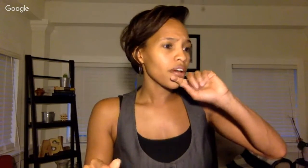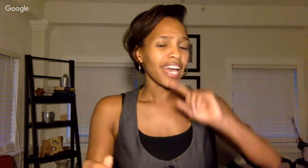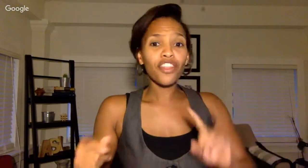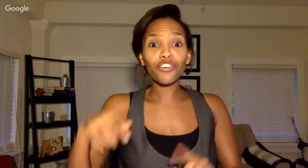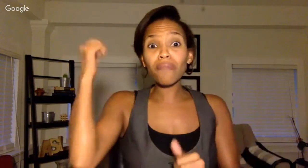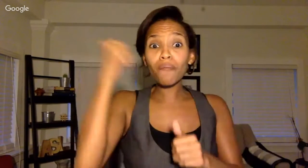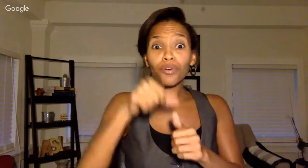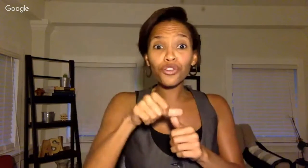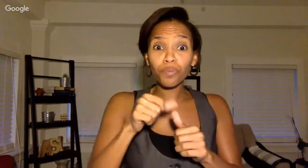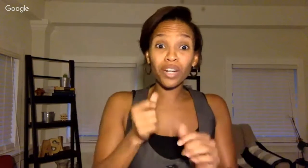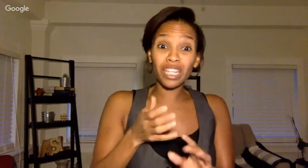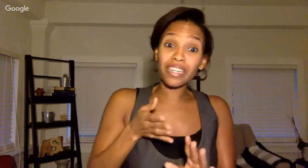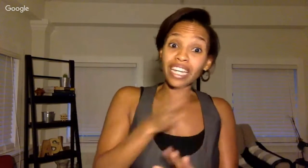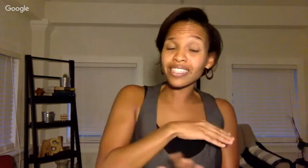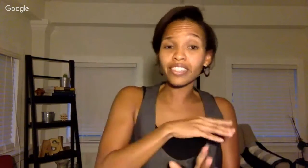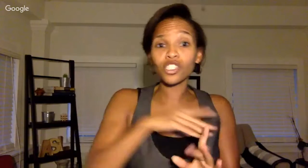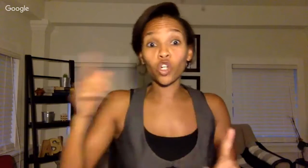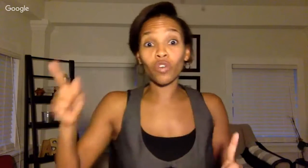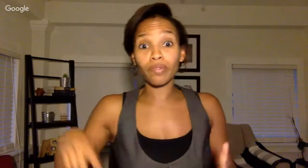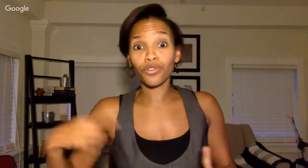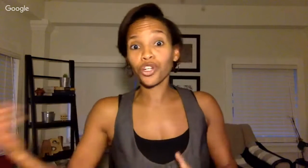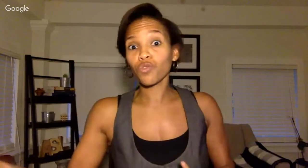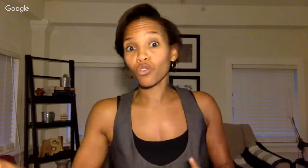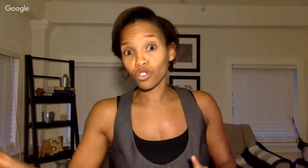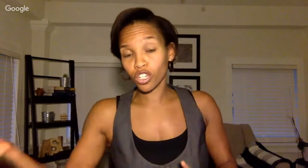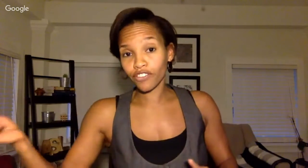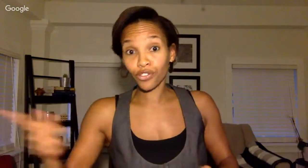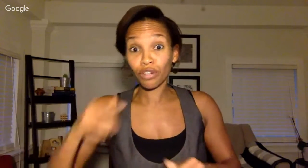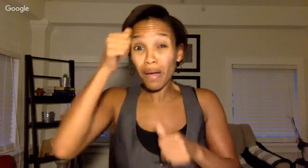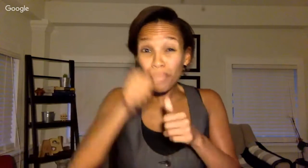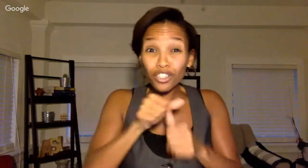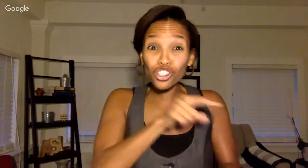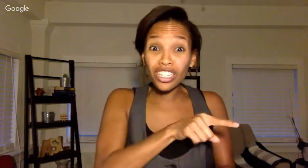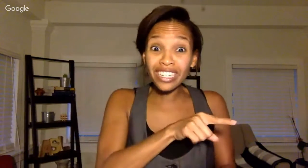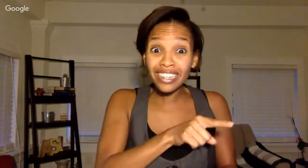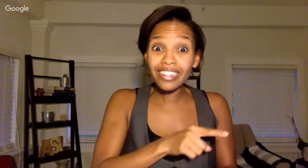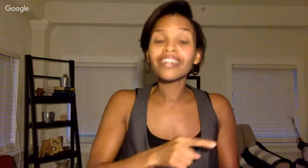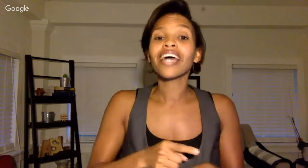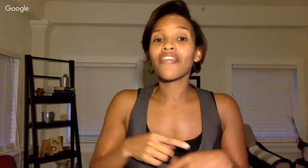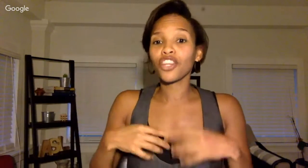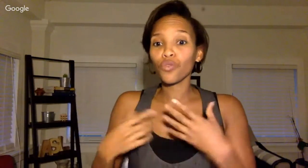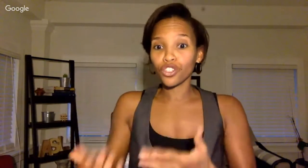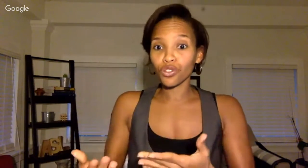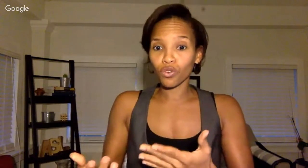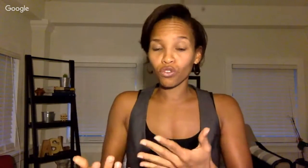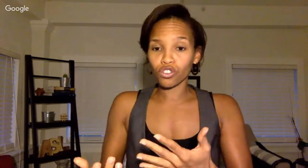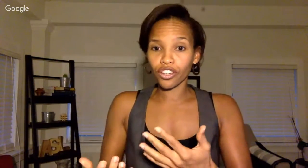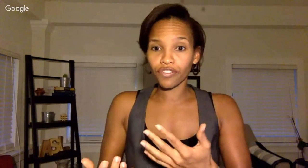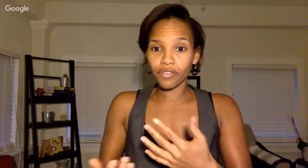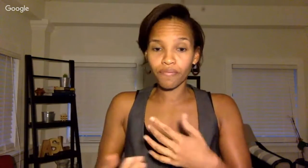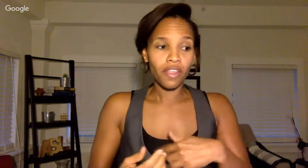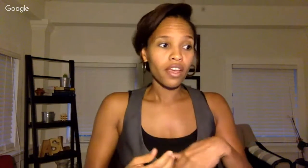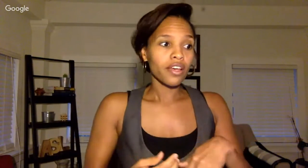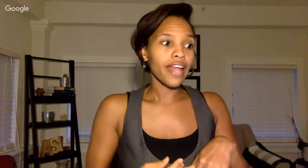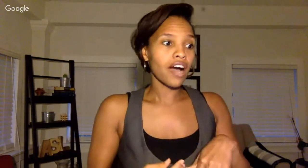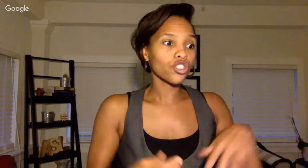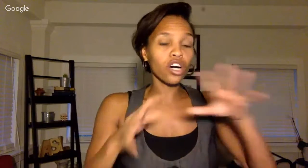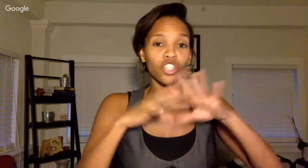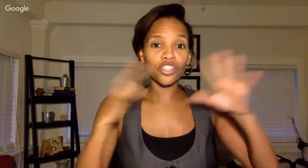And the remember you could put at the beginning of a sentence or right before you roll shift. Remember she, and then you would do the roll shift. Now, so I'll start to do